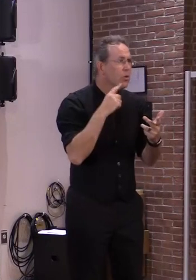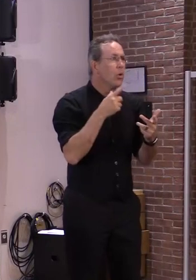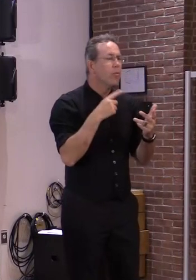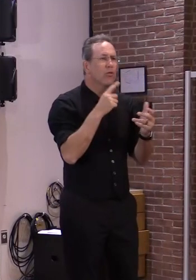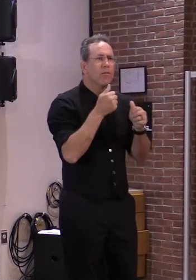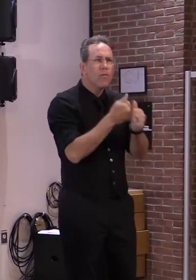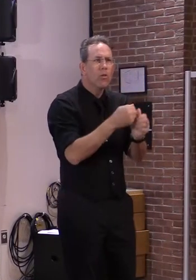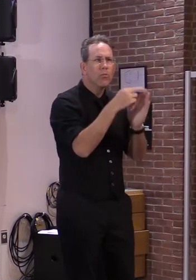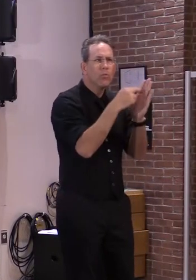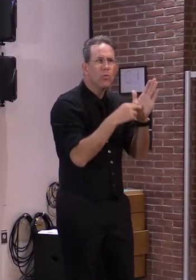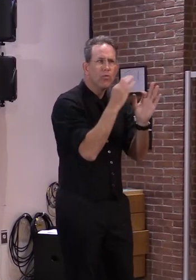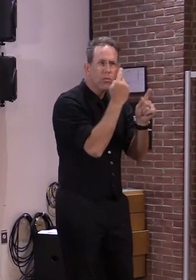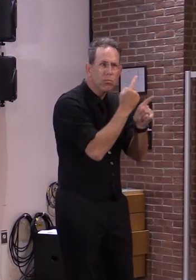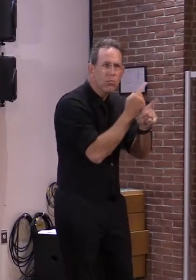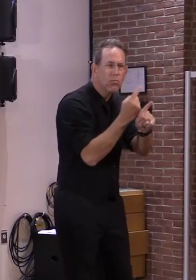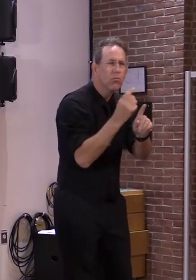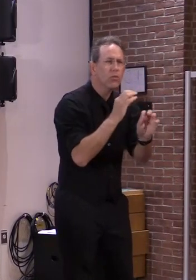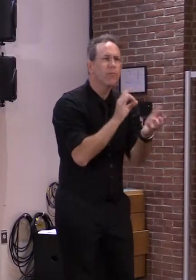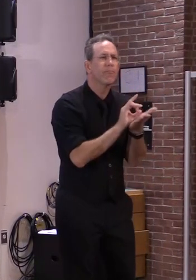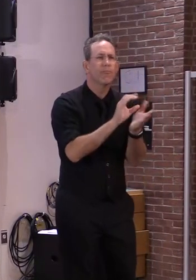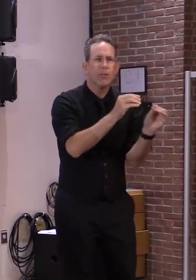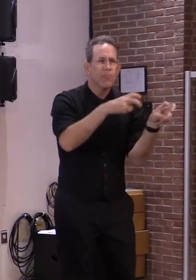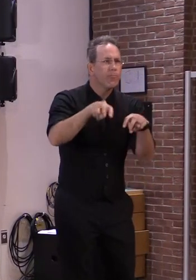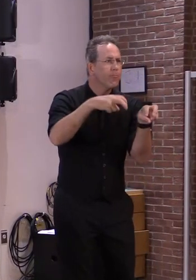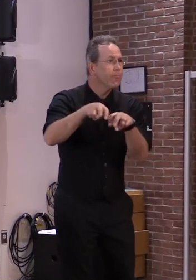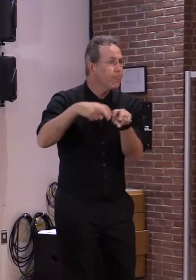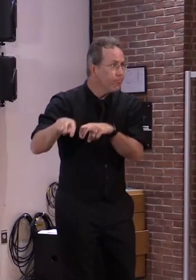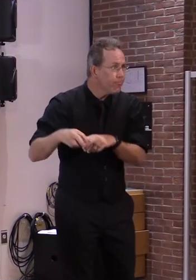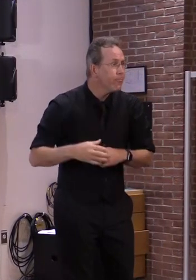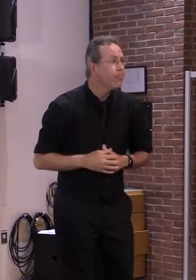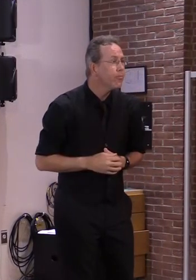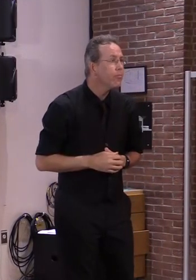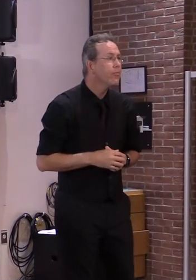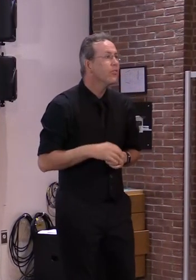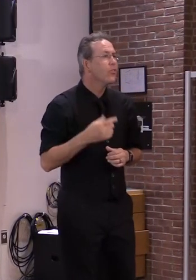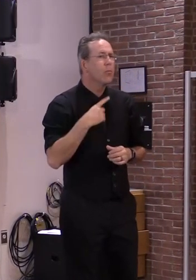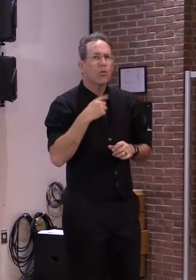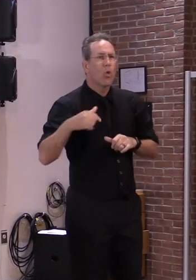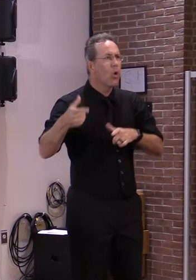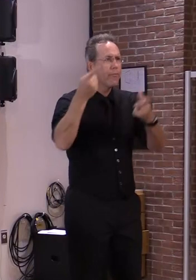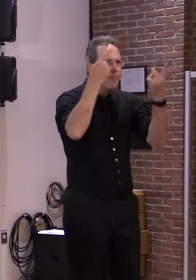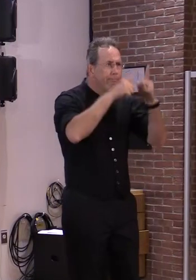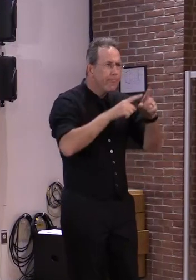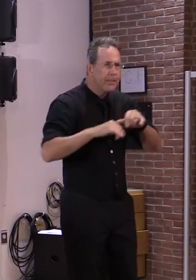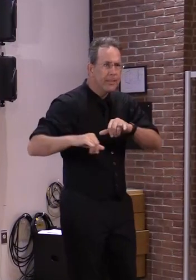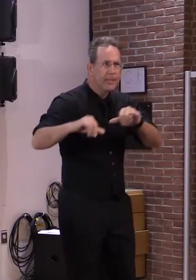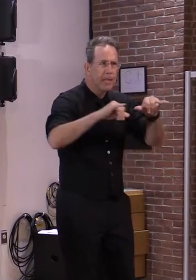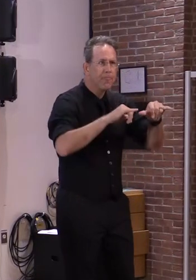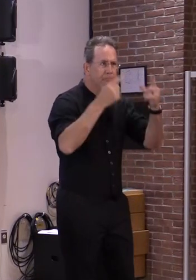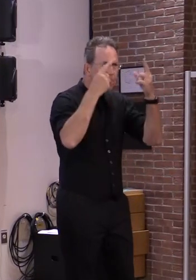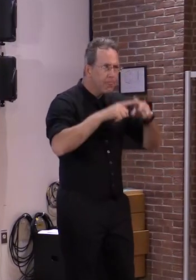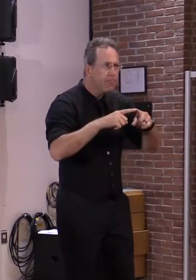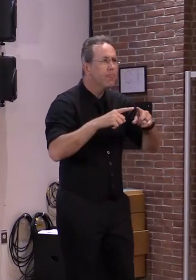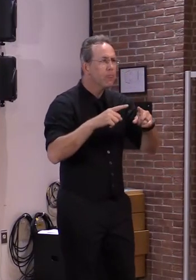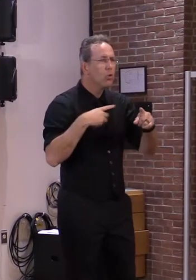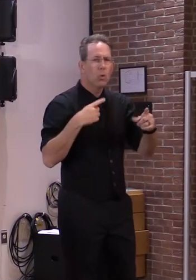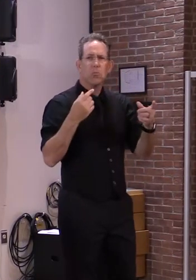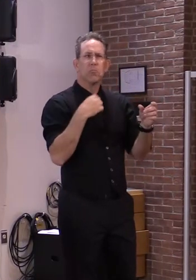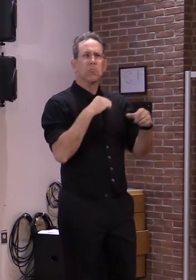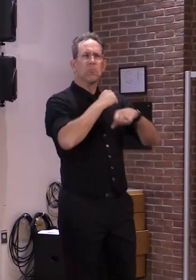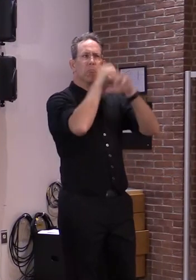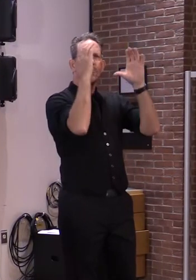There was broad consensus among the work group and the legislature with that plan that the work group came up